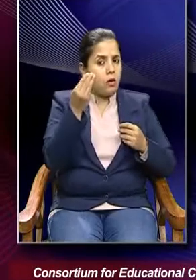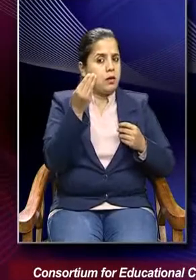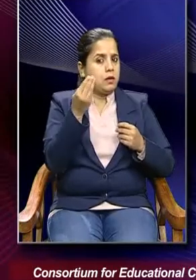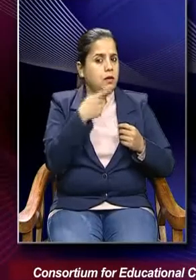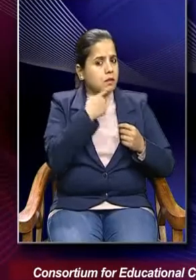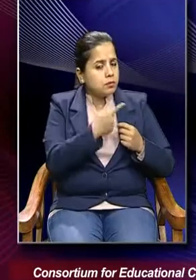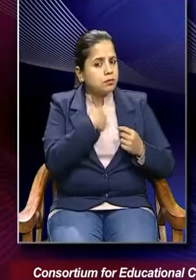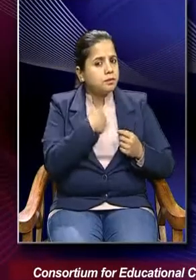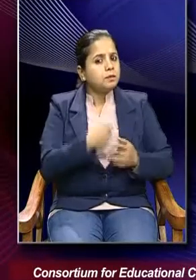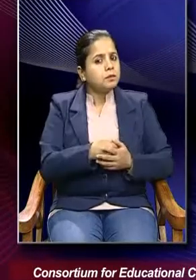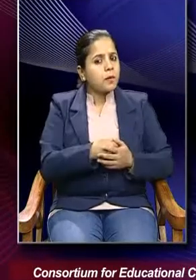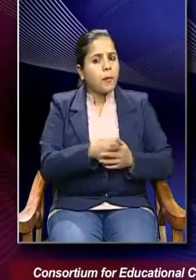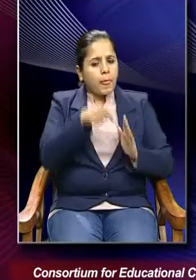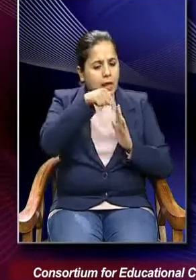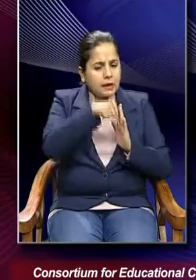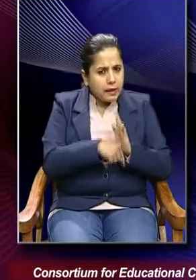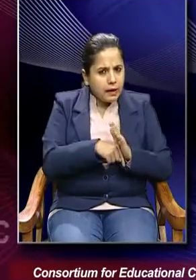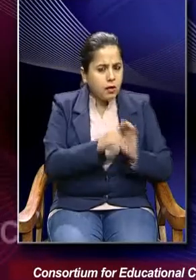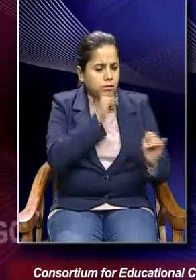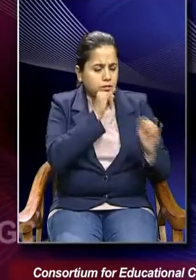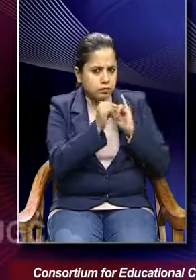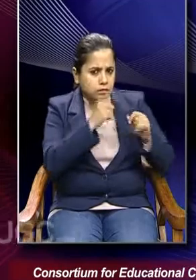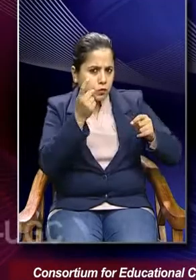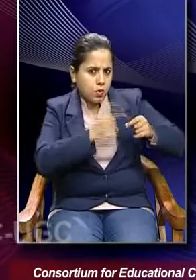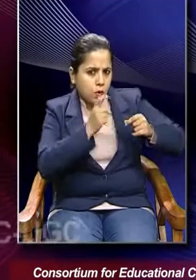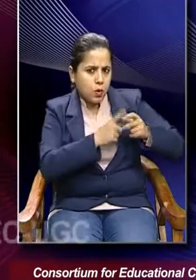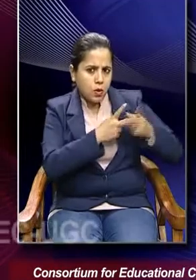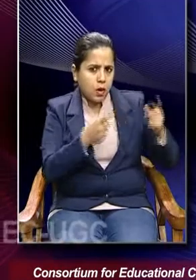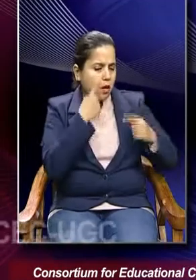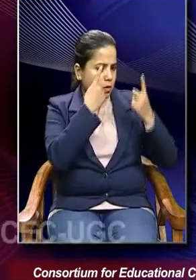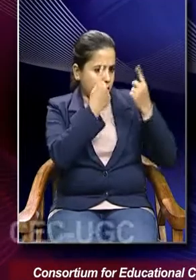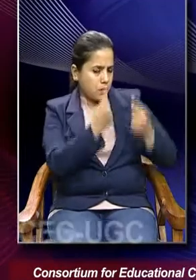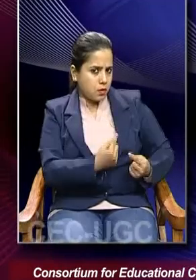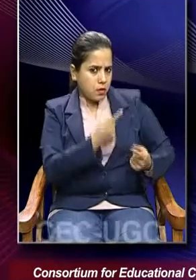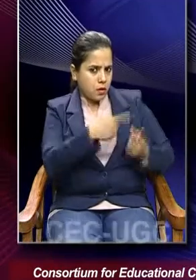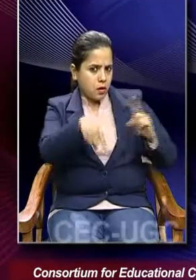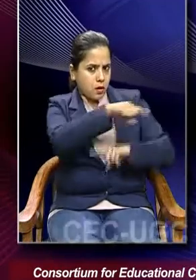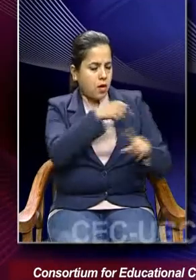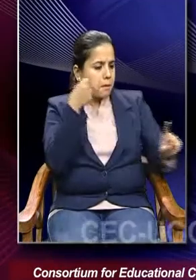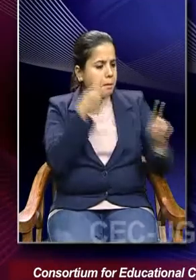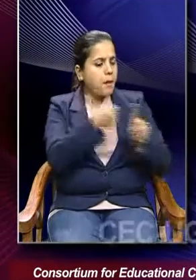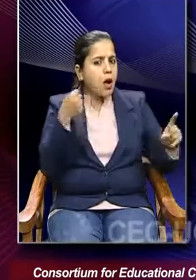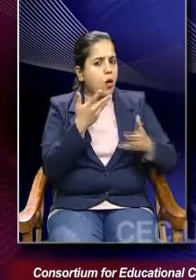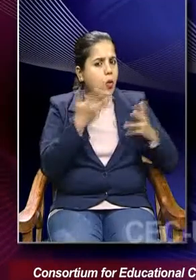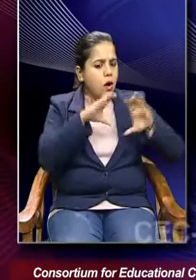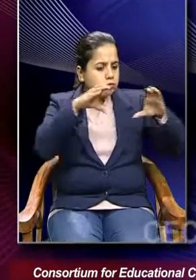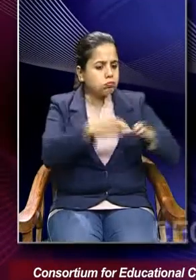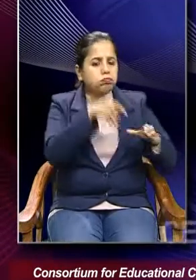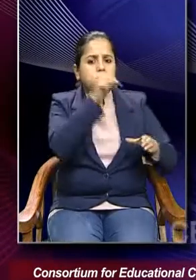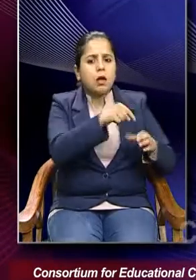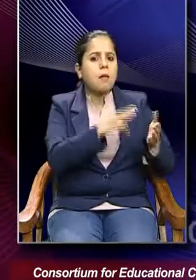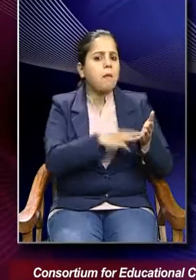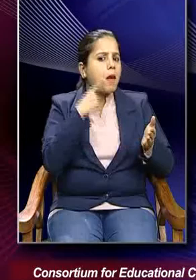of in-depth interview analysis, the understanding of the impact at a micro level.